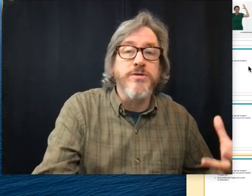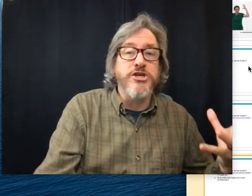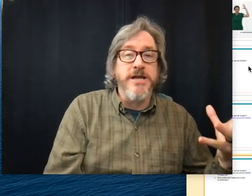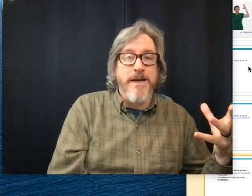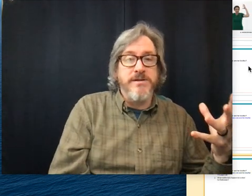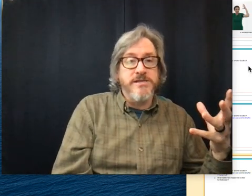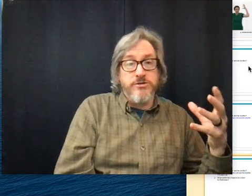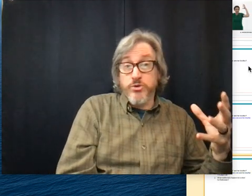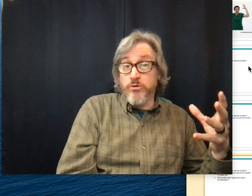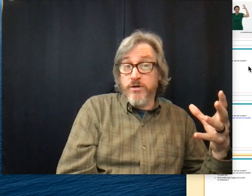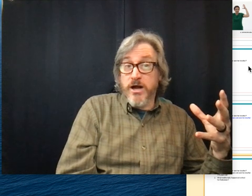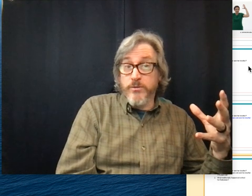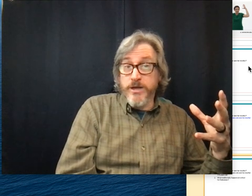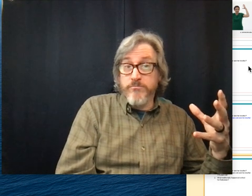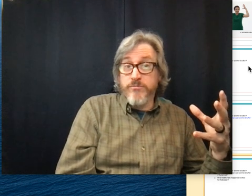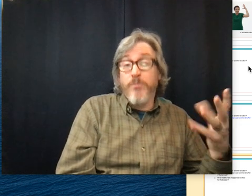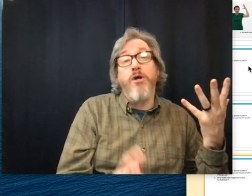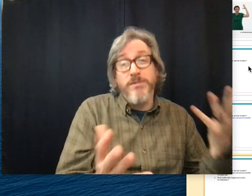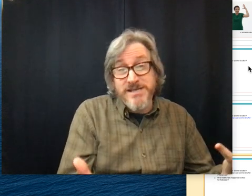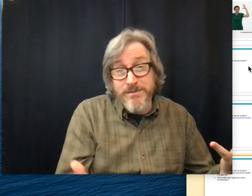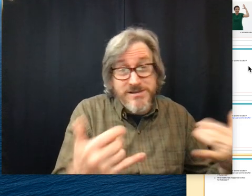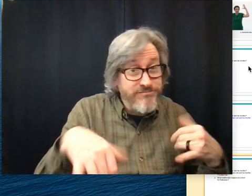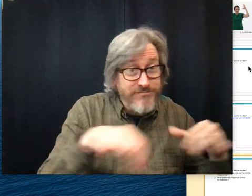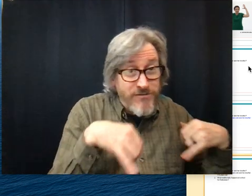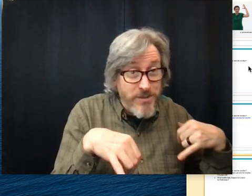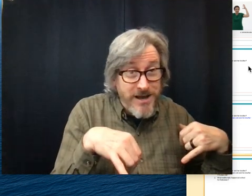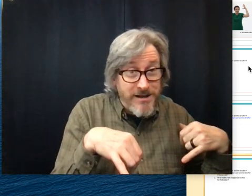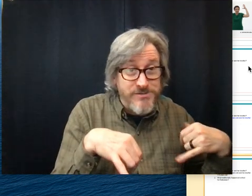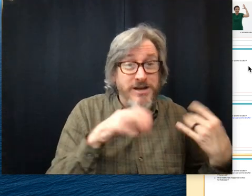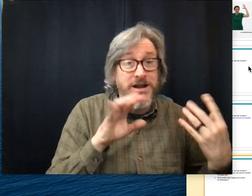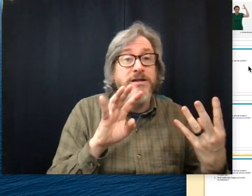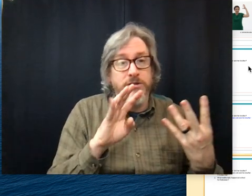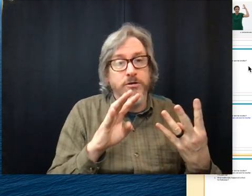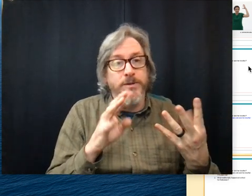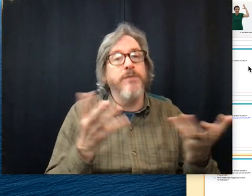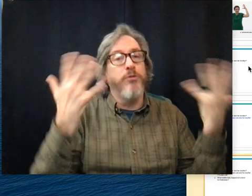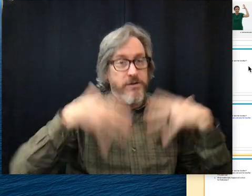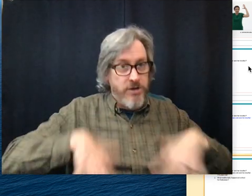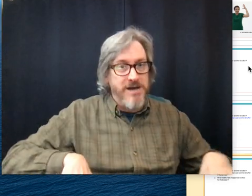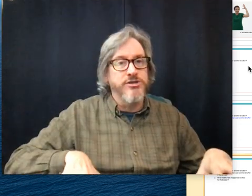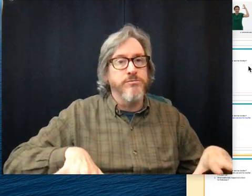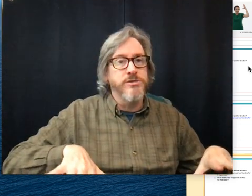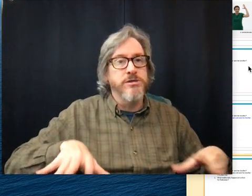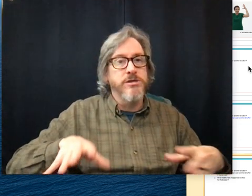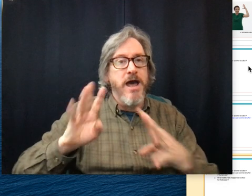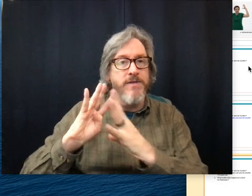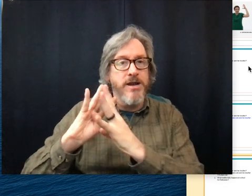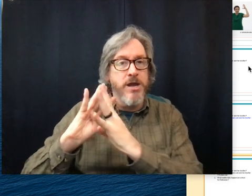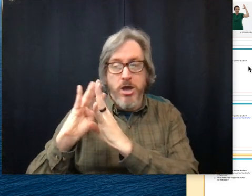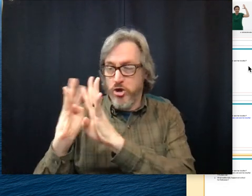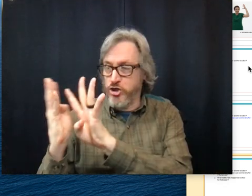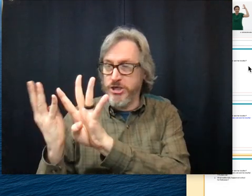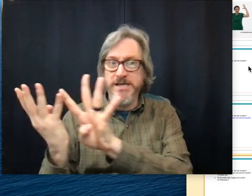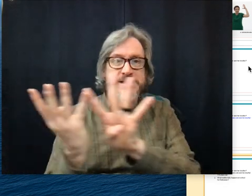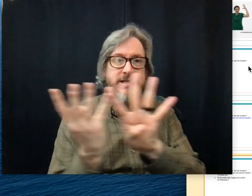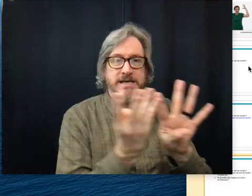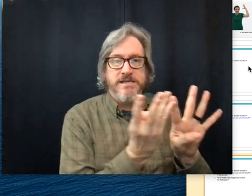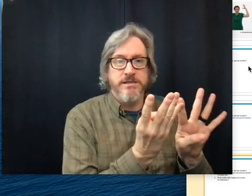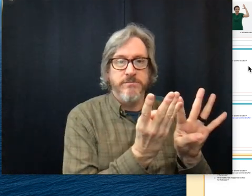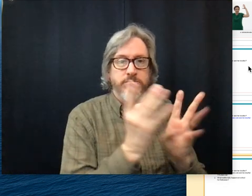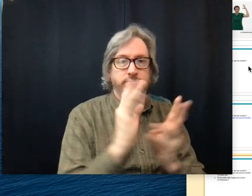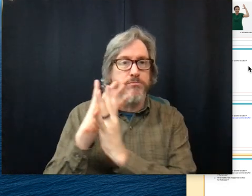What traditionally happens at their school for Halloween? Probably the same as everybody else, right? They'd be put on the costumes. And then she